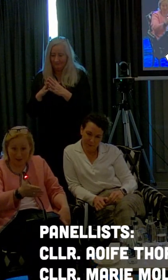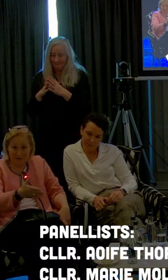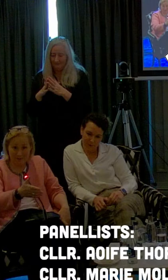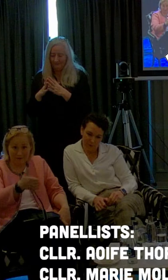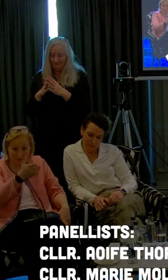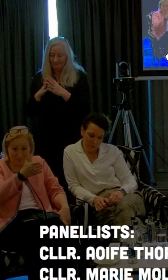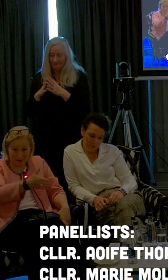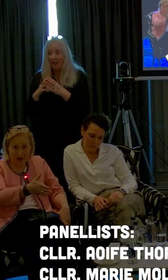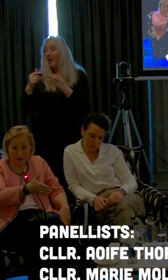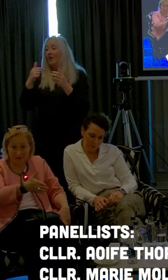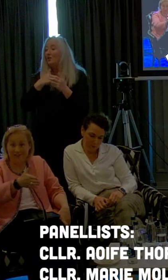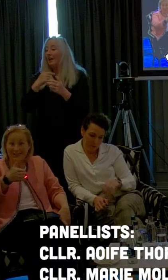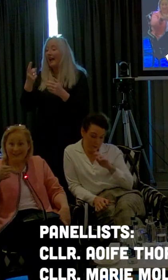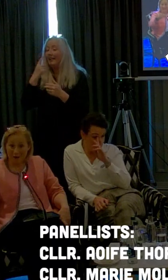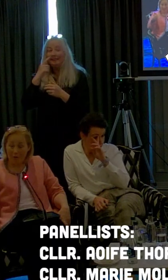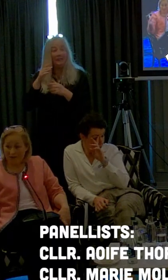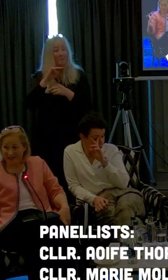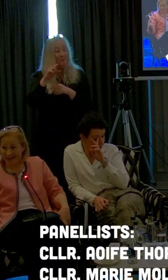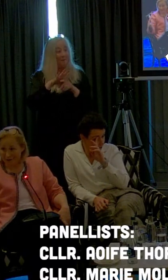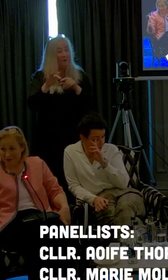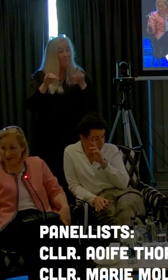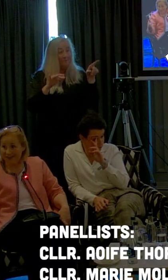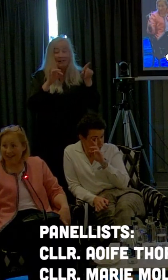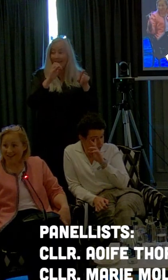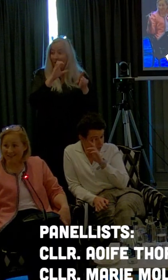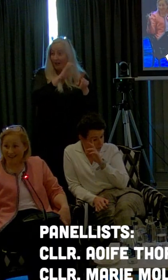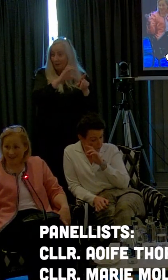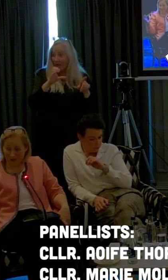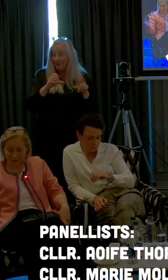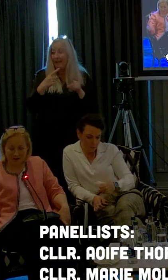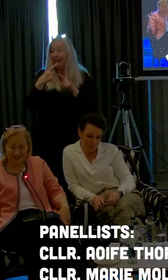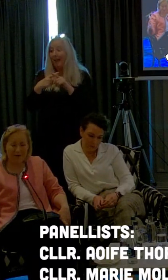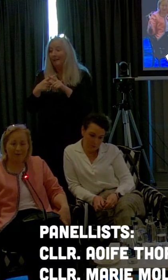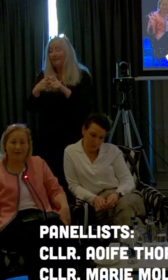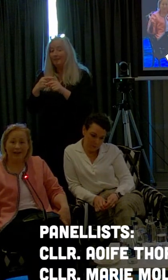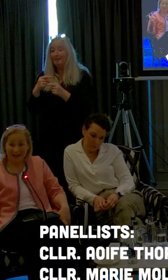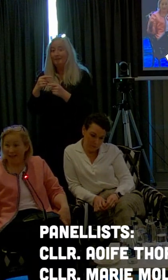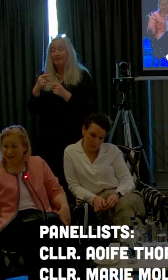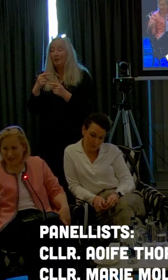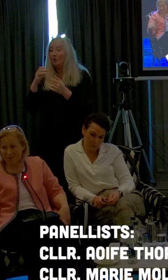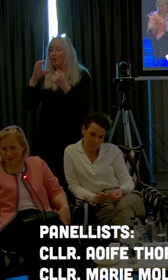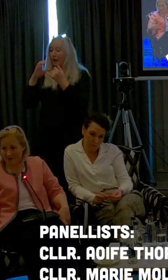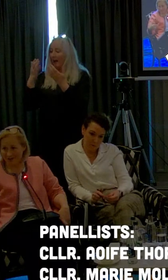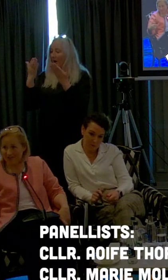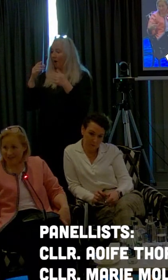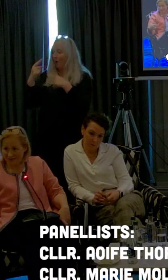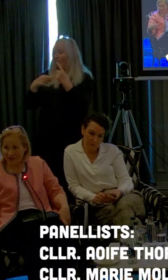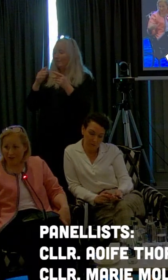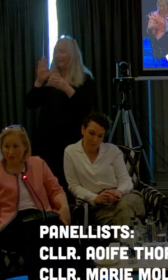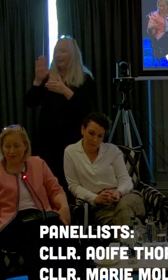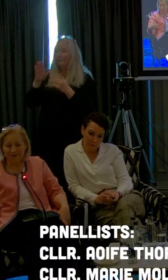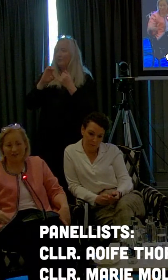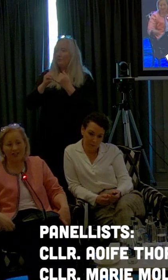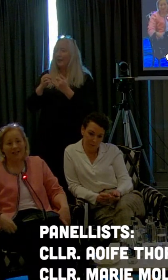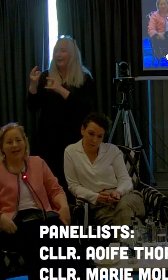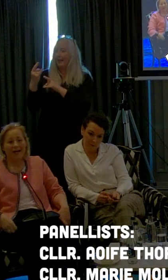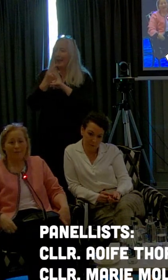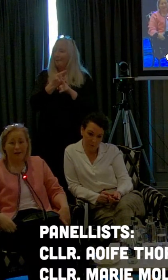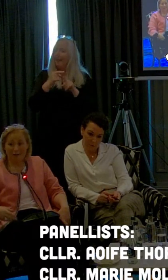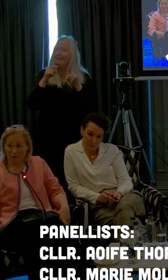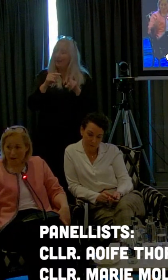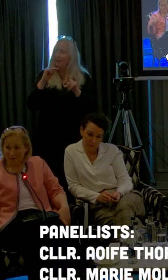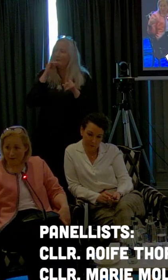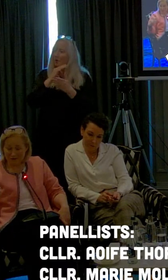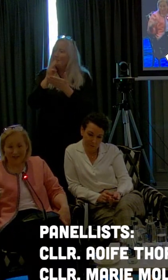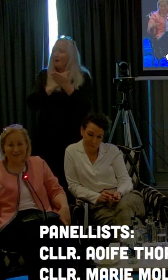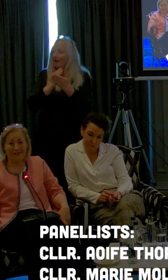I've actually seen these people from childhood now up into adulthood, and you're trying to help them. And again, that's a privilege. That's a genuine privilege, and